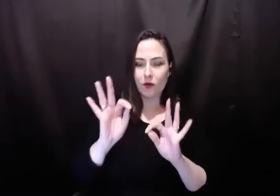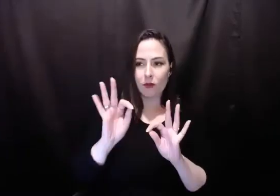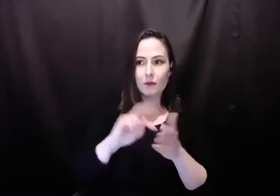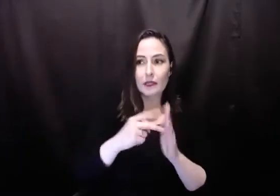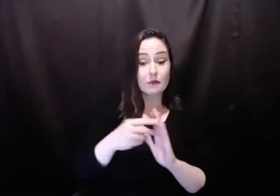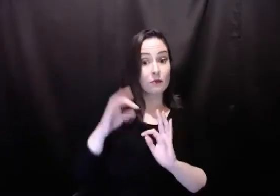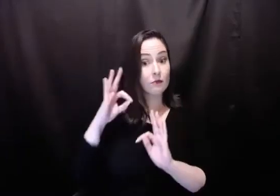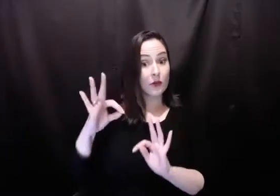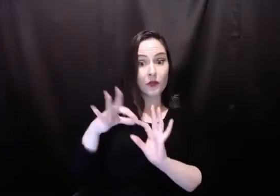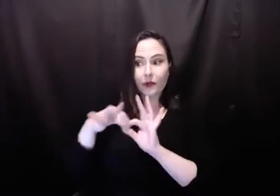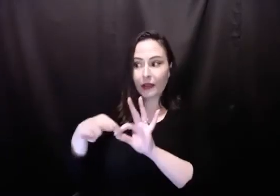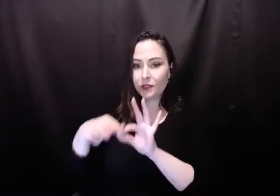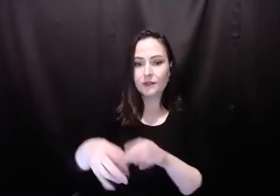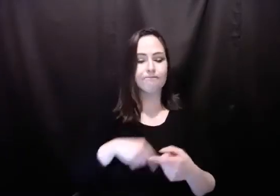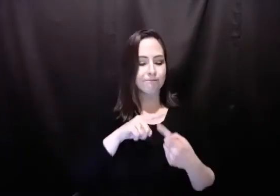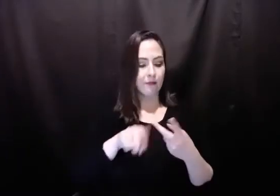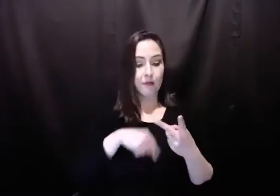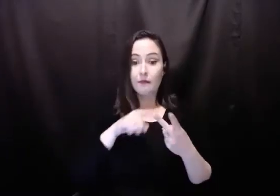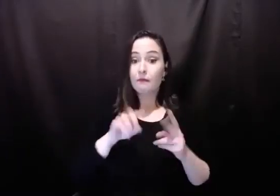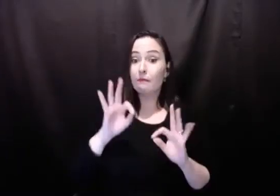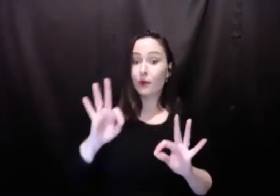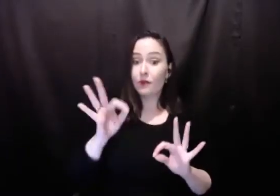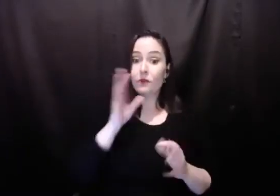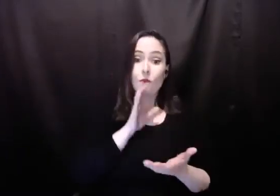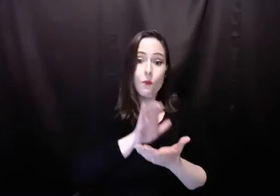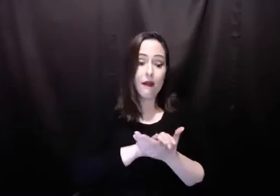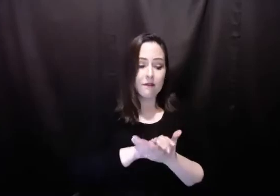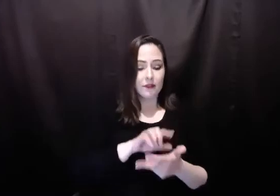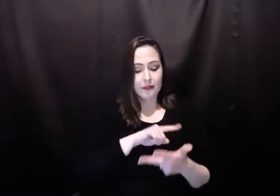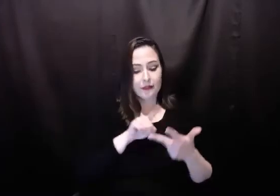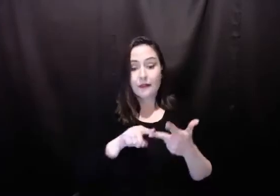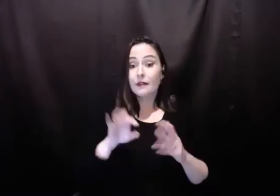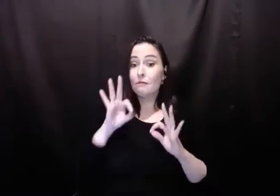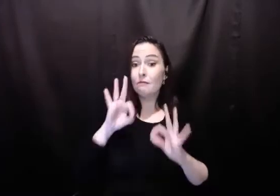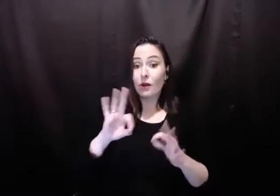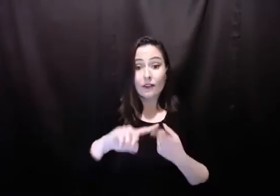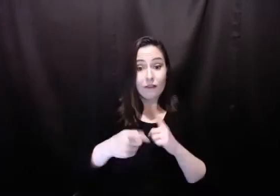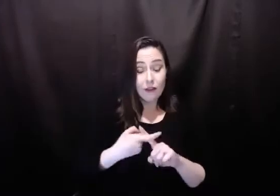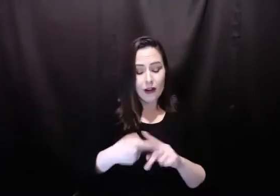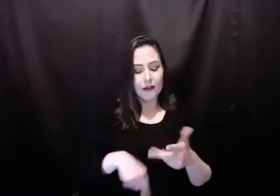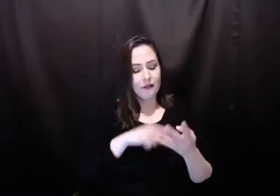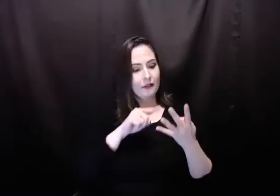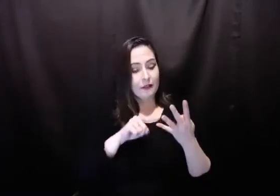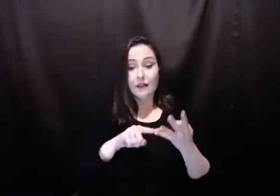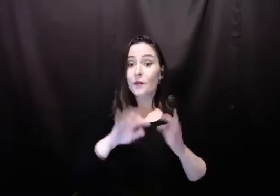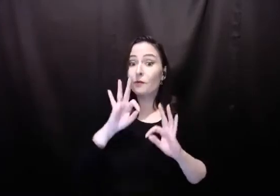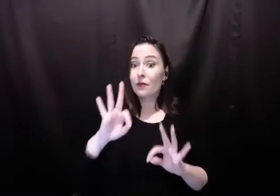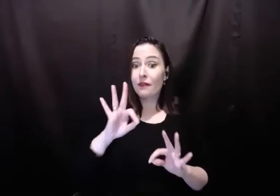mother, a pattern of perfectionism. That's what I notice. A pattern of